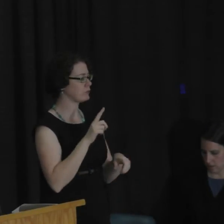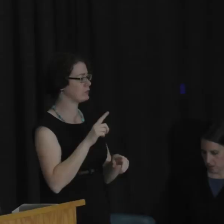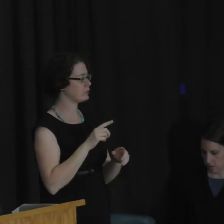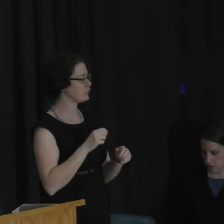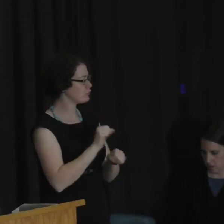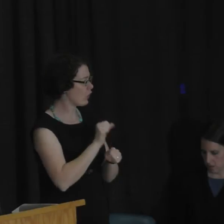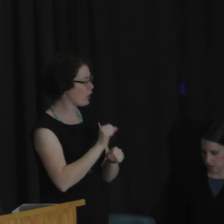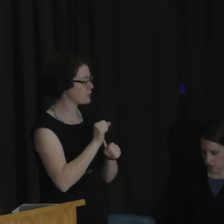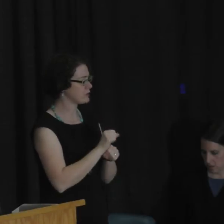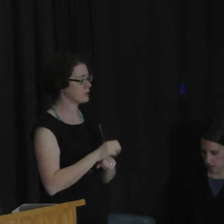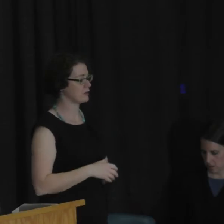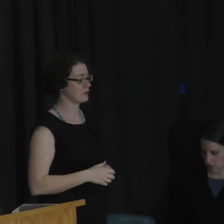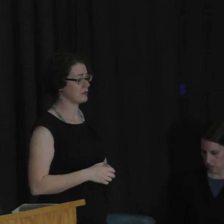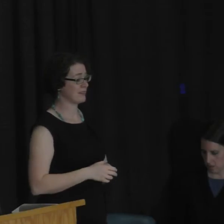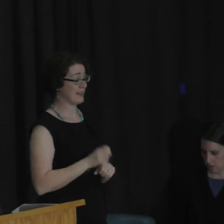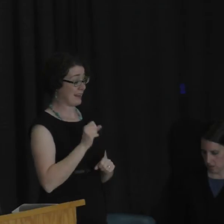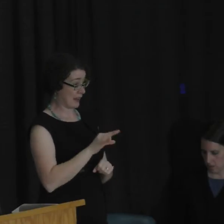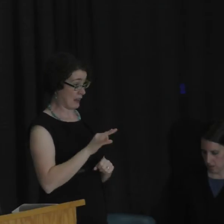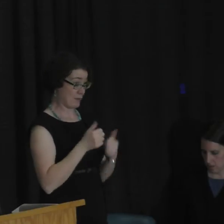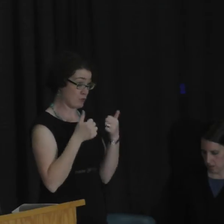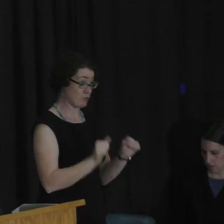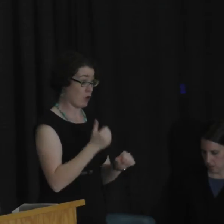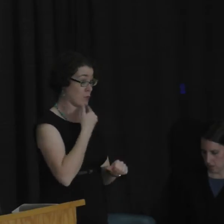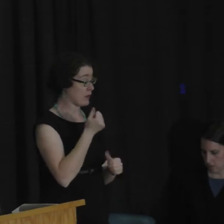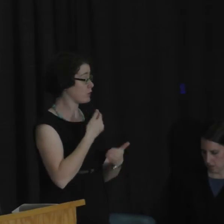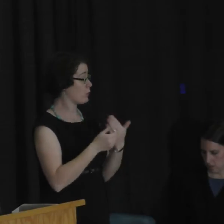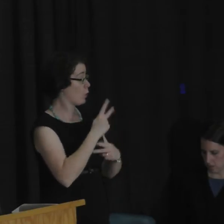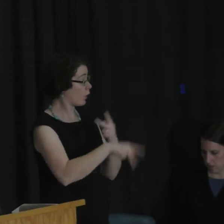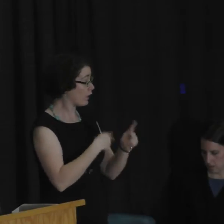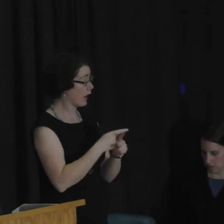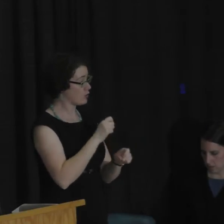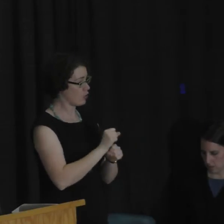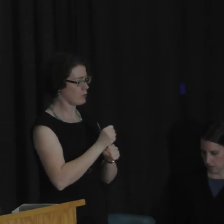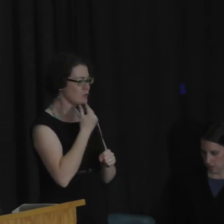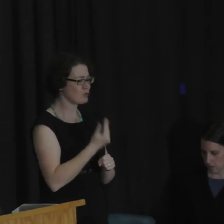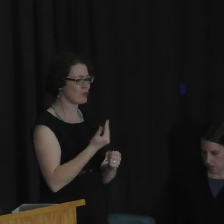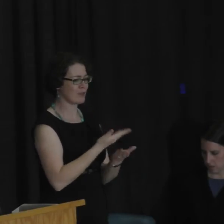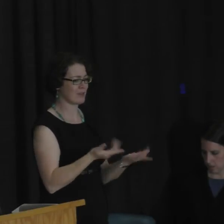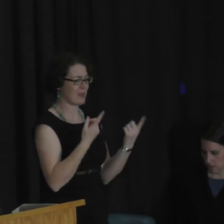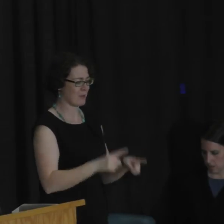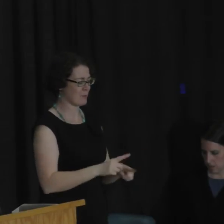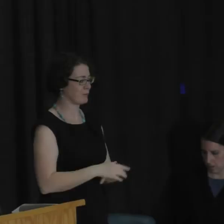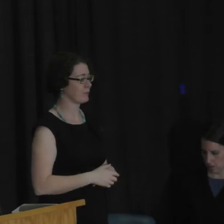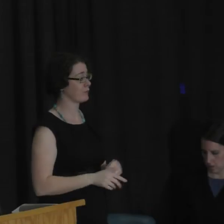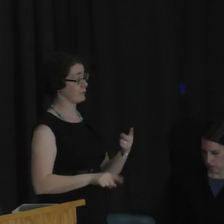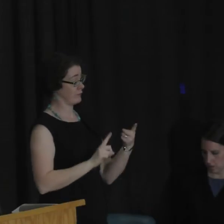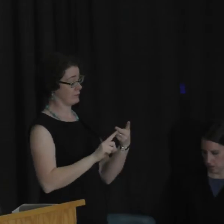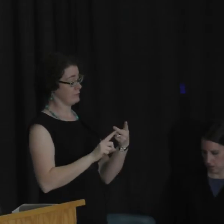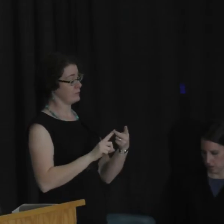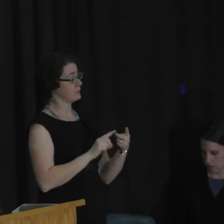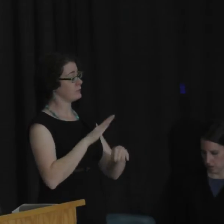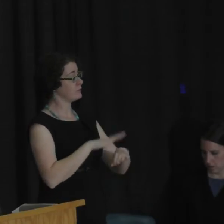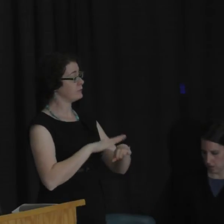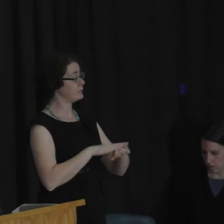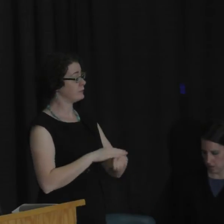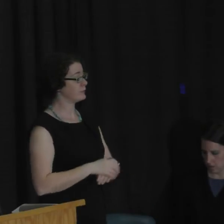at each point I think that if you give it your 100% best, good things will happen. The second piece of advice is